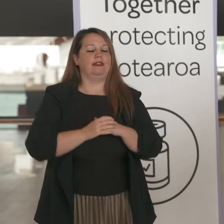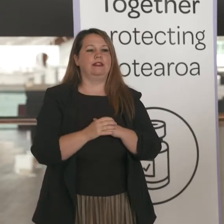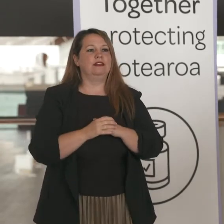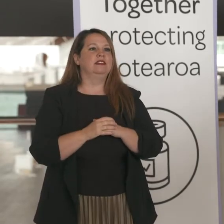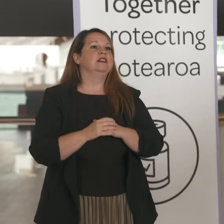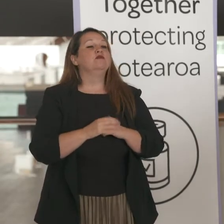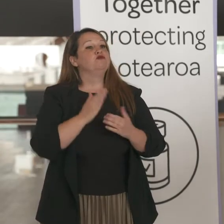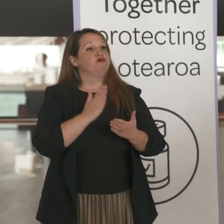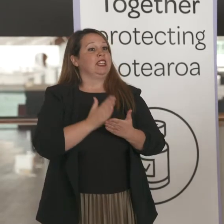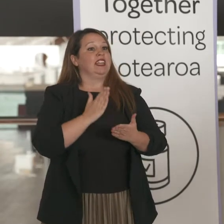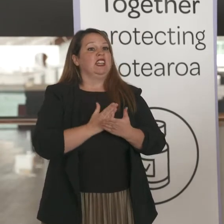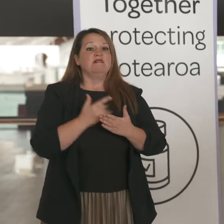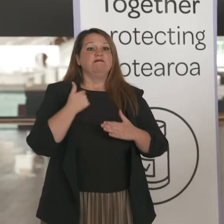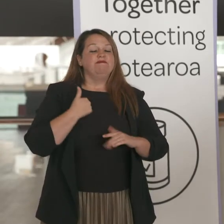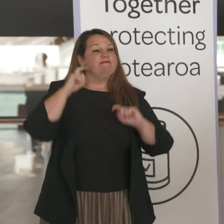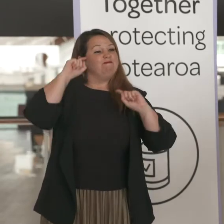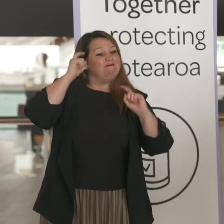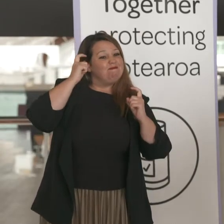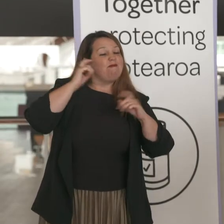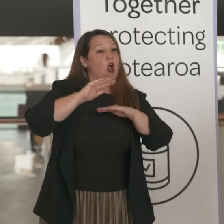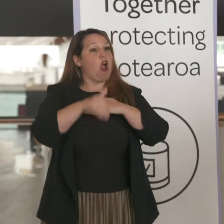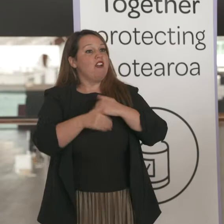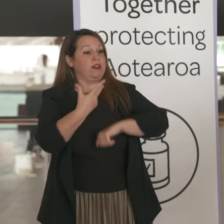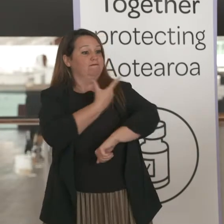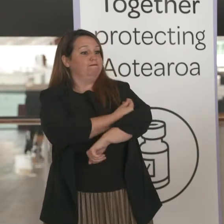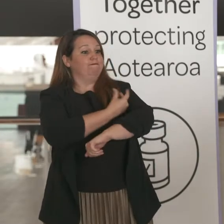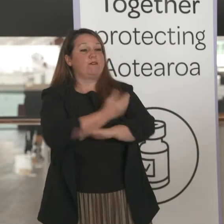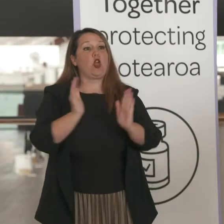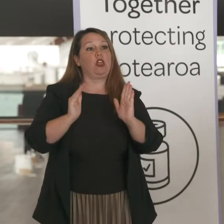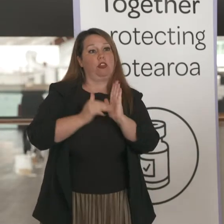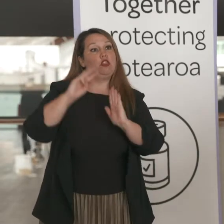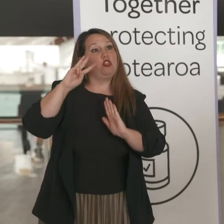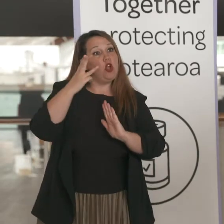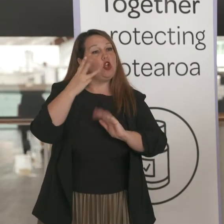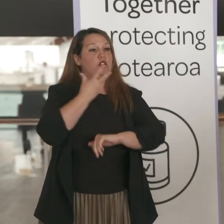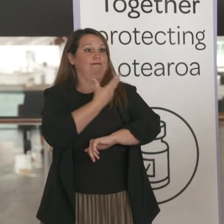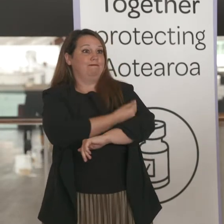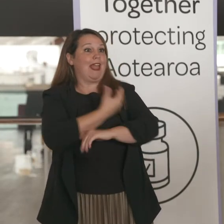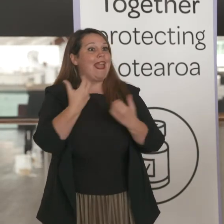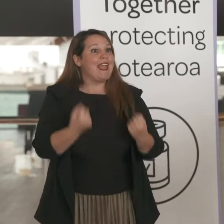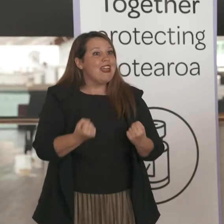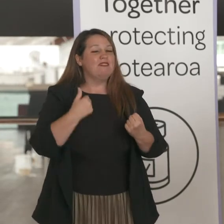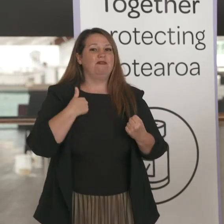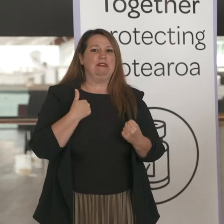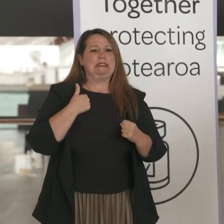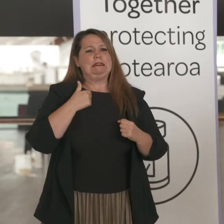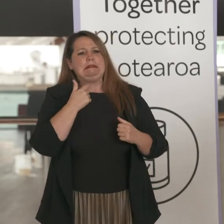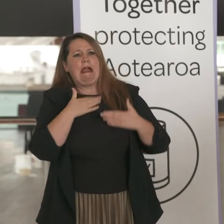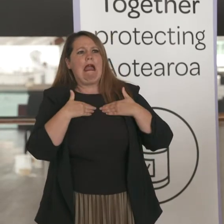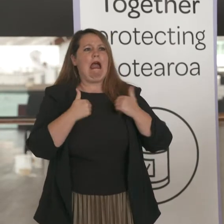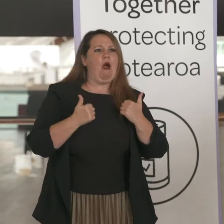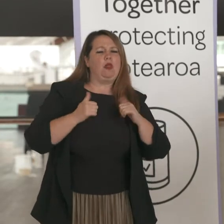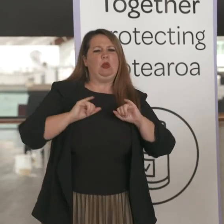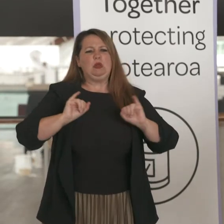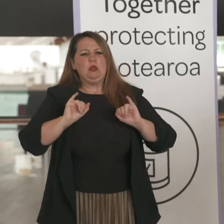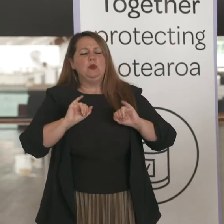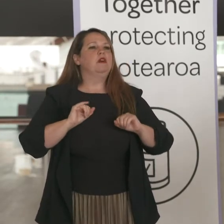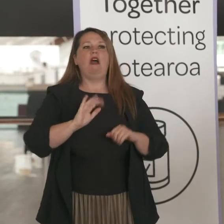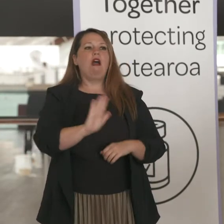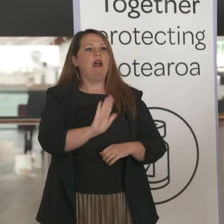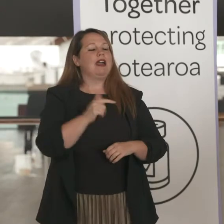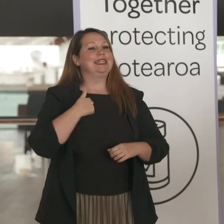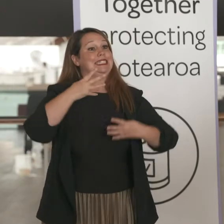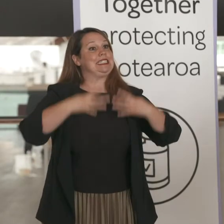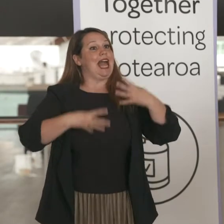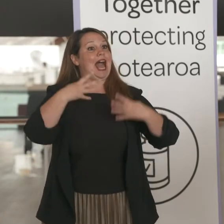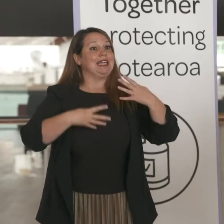safety concerns related to boosters. In fact, data from New Zealand shows that the reactions after a booster are